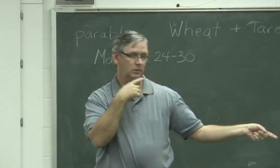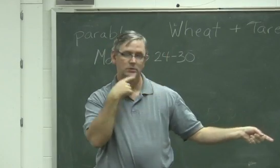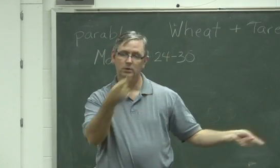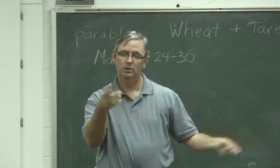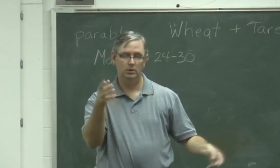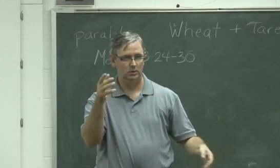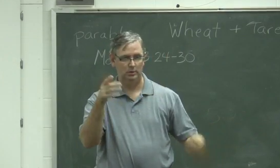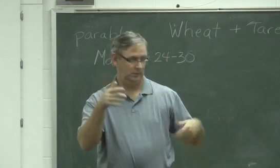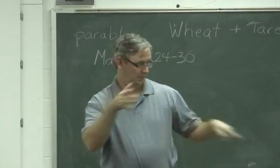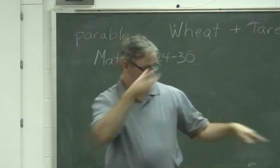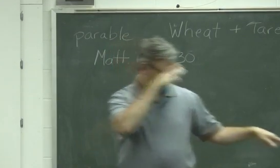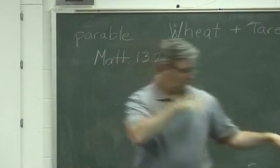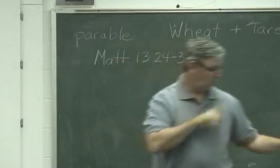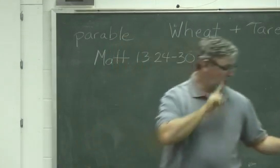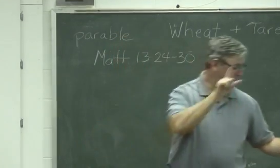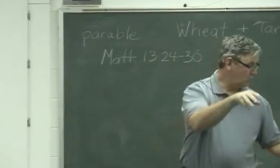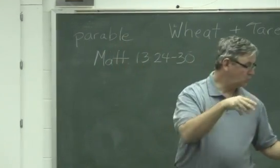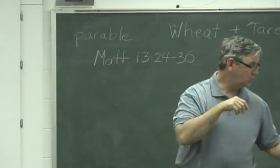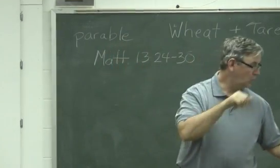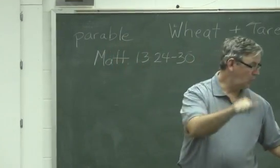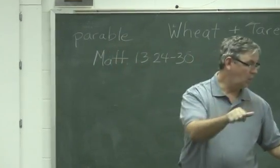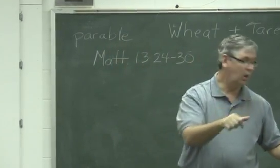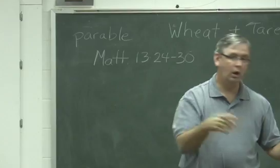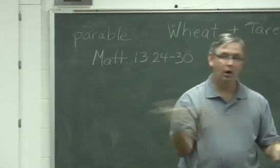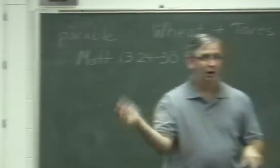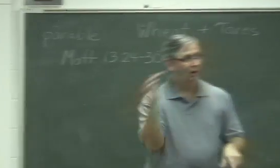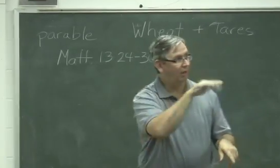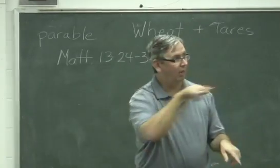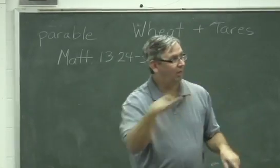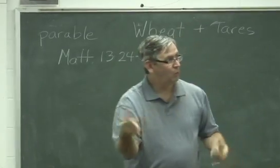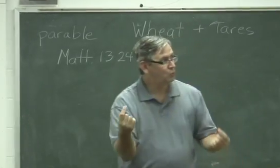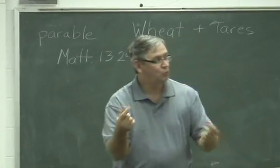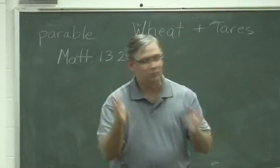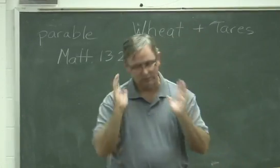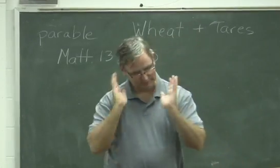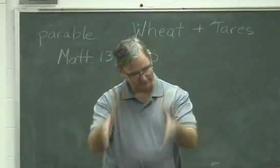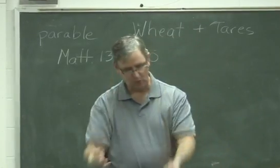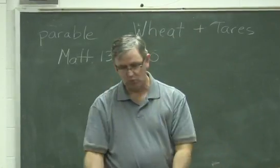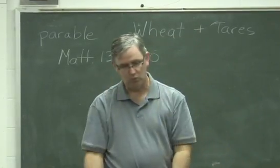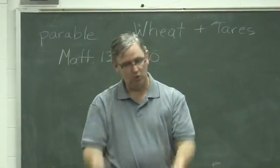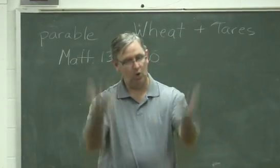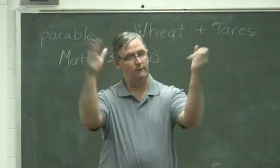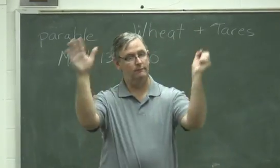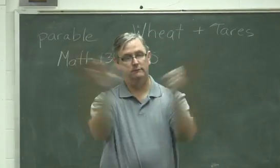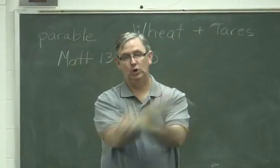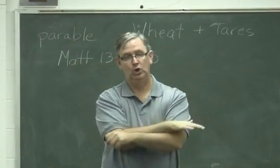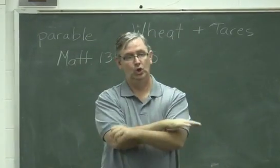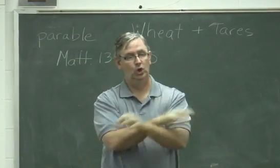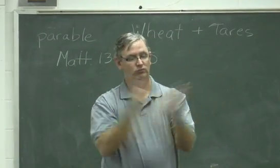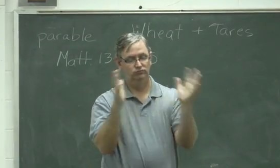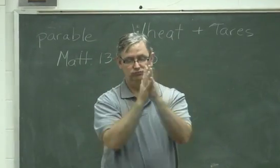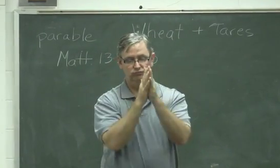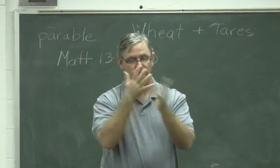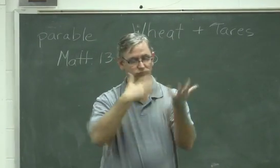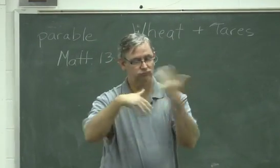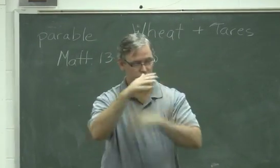And this is what we should just go ahead and let them grow together. And this is the same thing that's happening in the story,